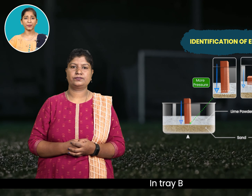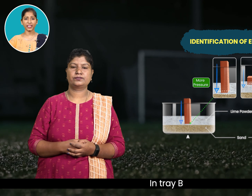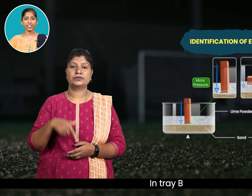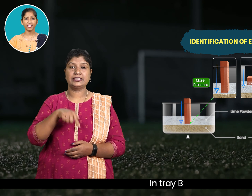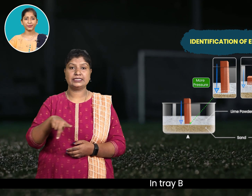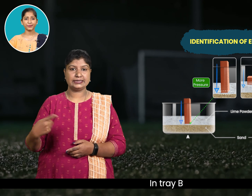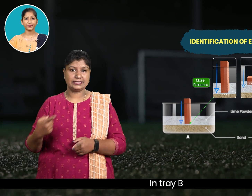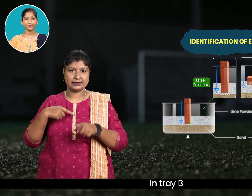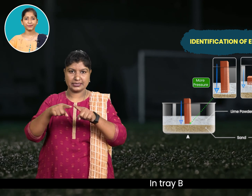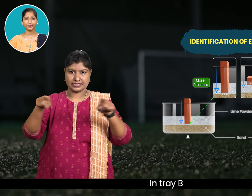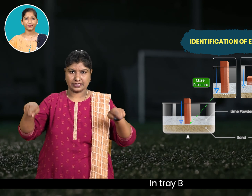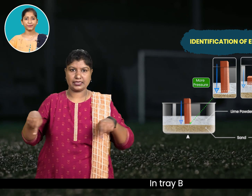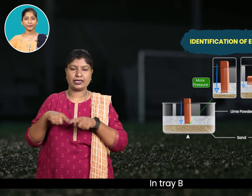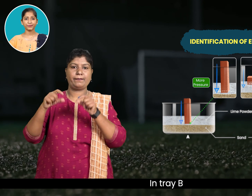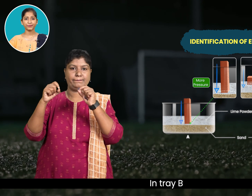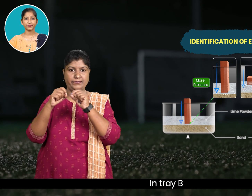In tray B,